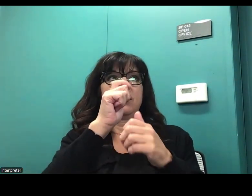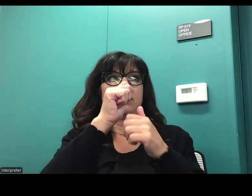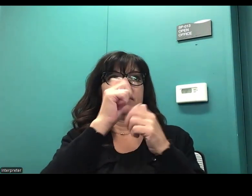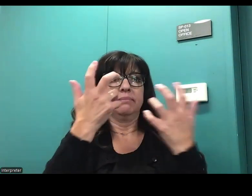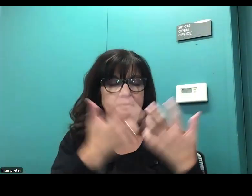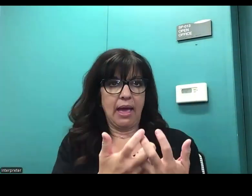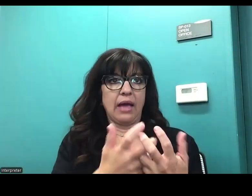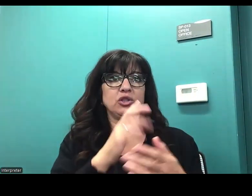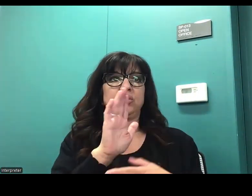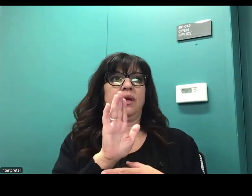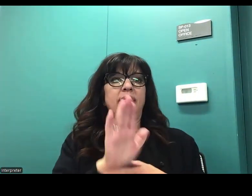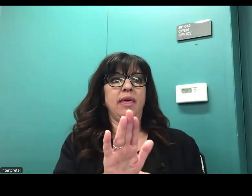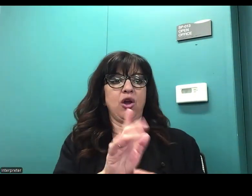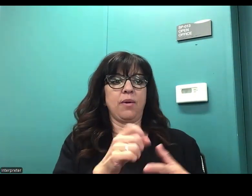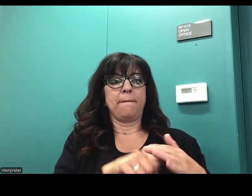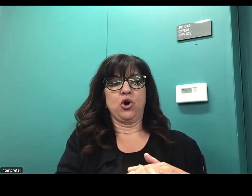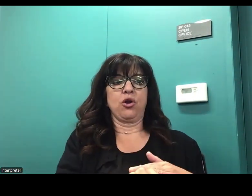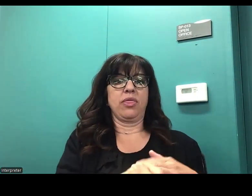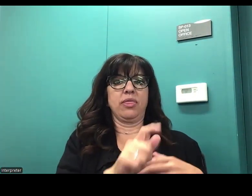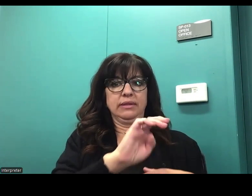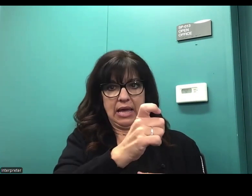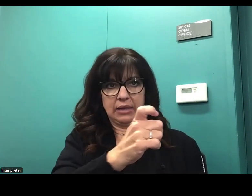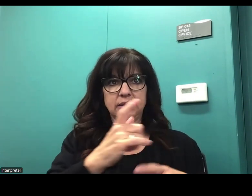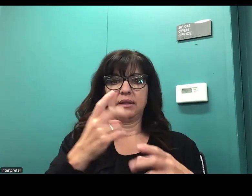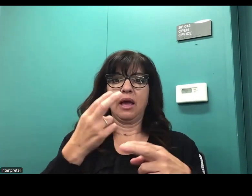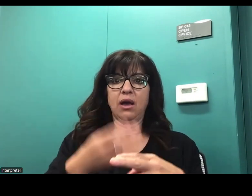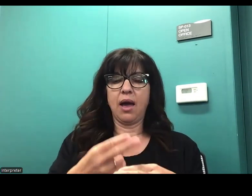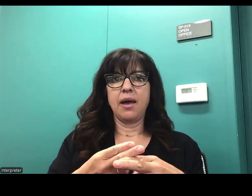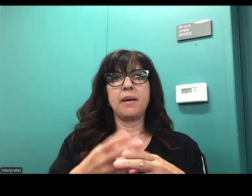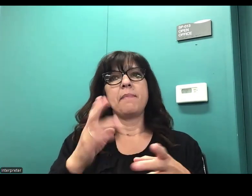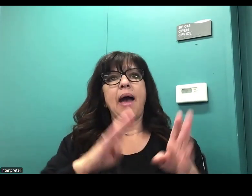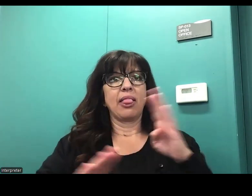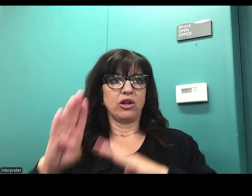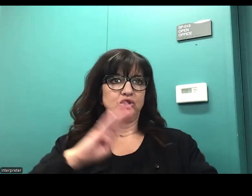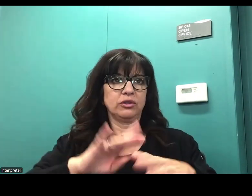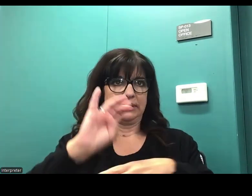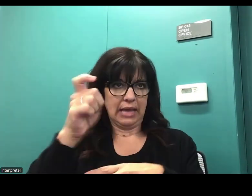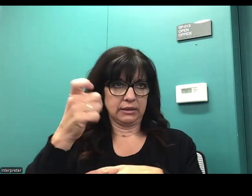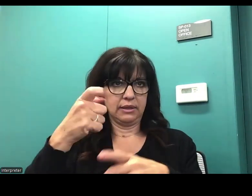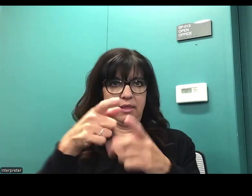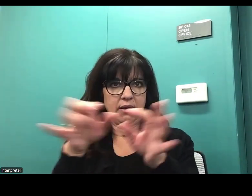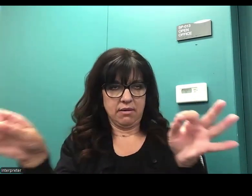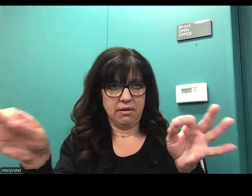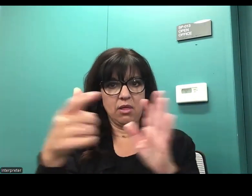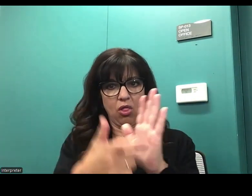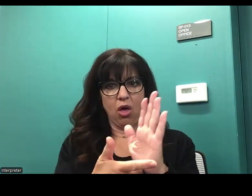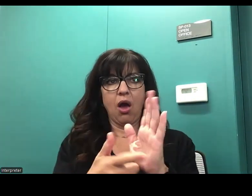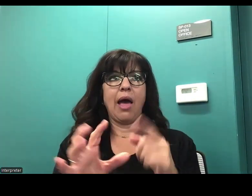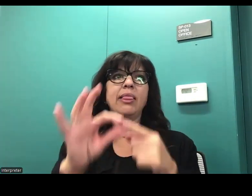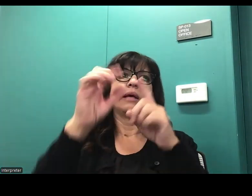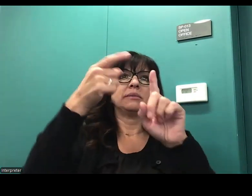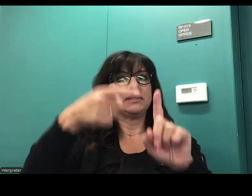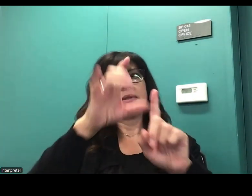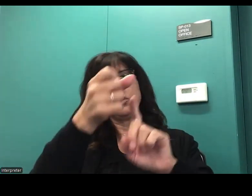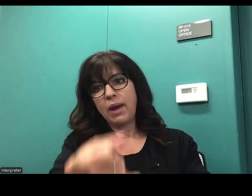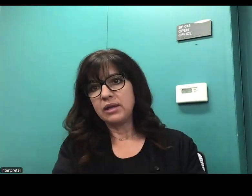their sex assigned at birth, and they call it biological sex in the law, and they can't unless it's certain